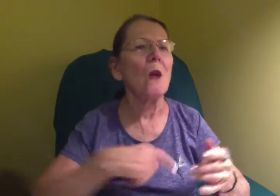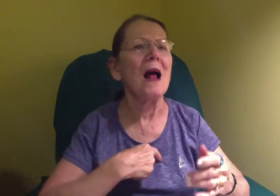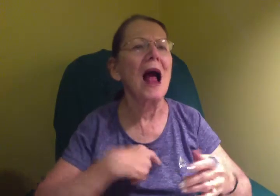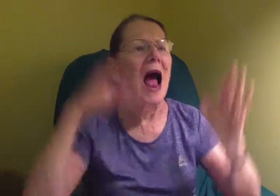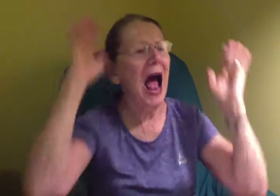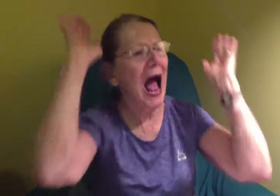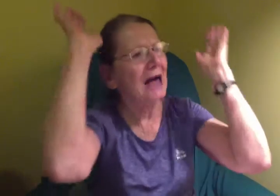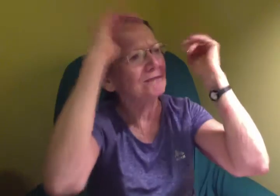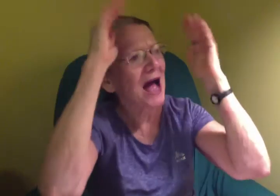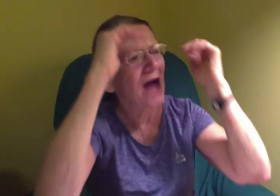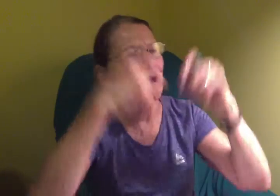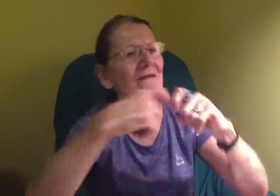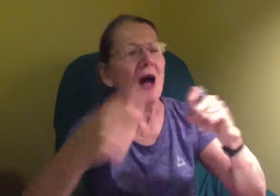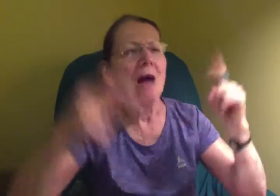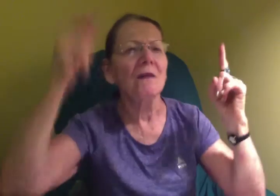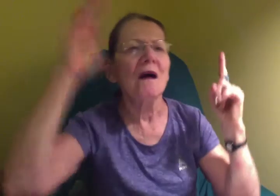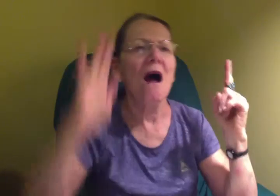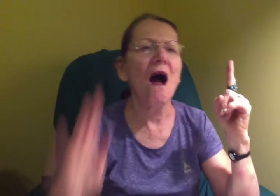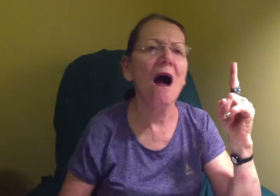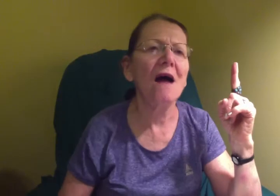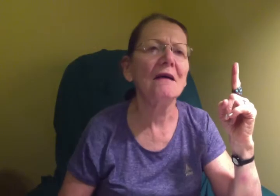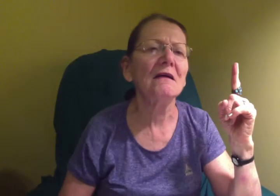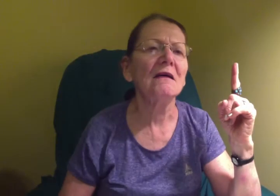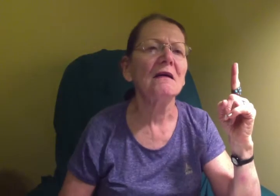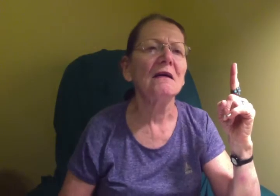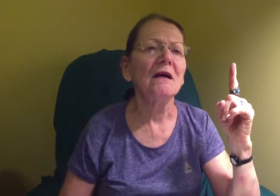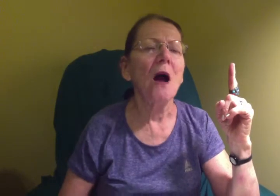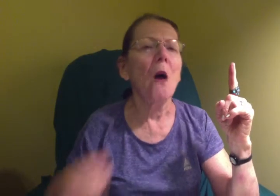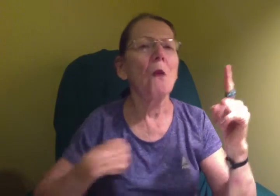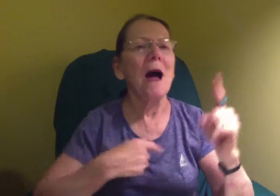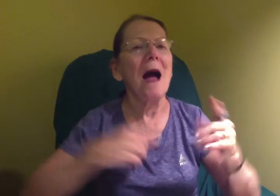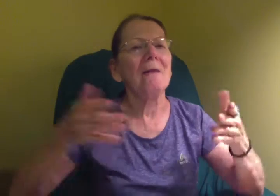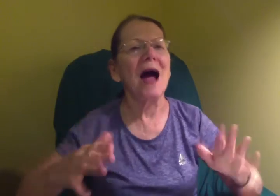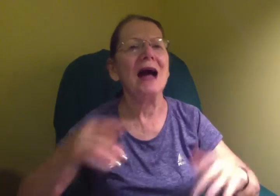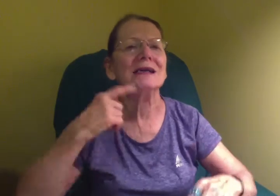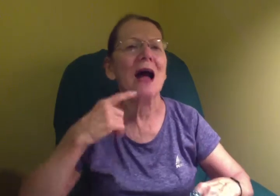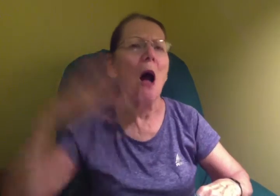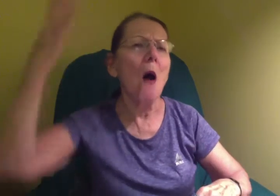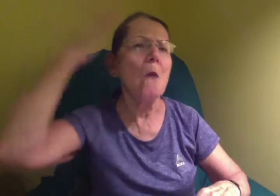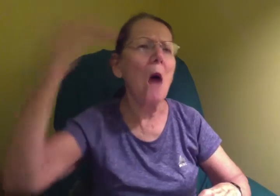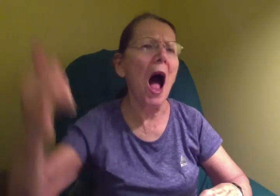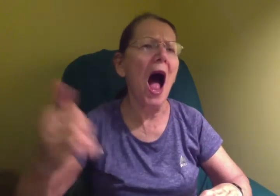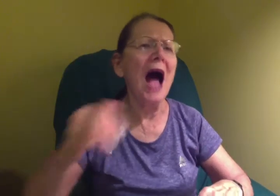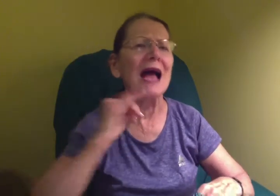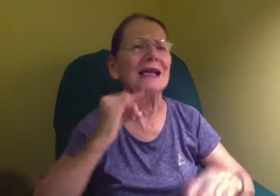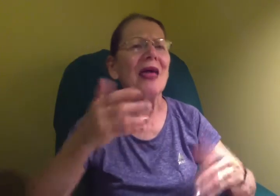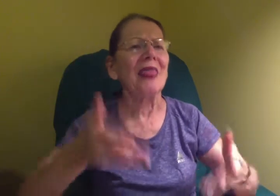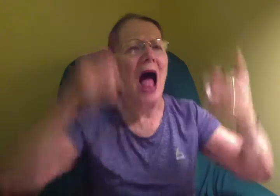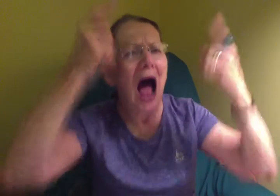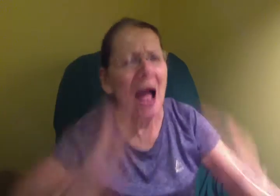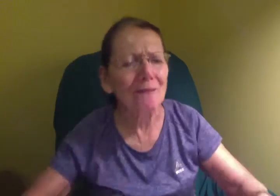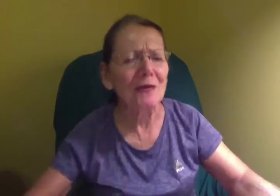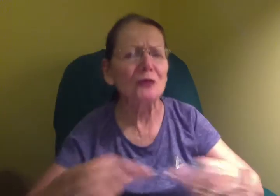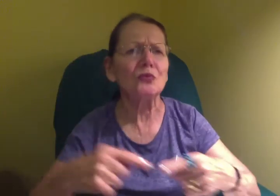I think that is the hard part of the job that I have to do.